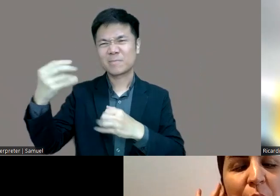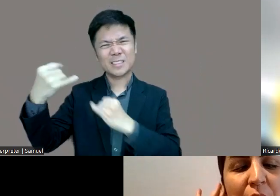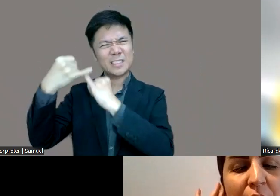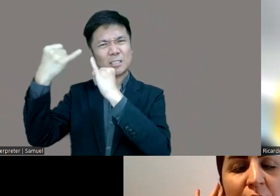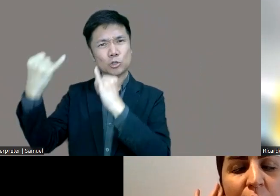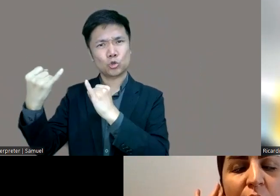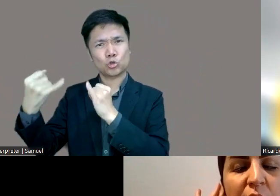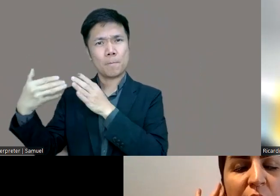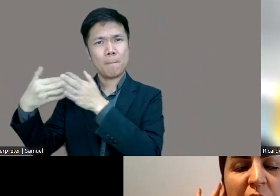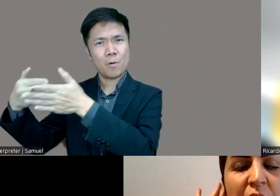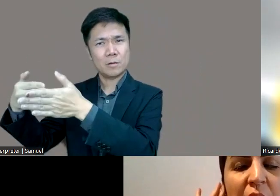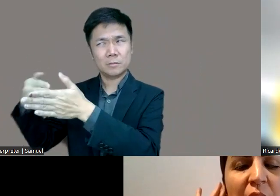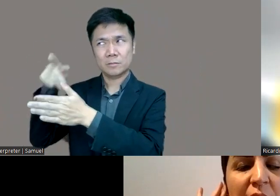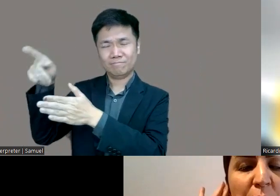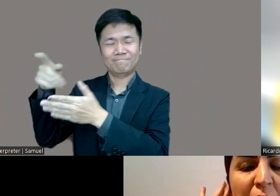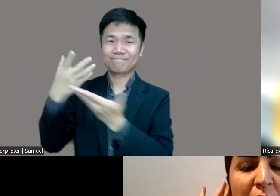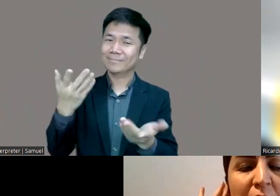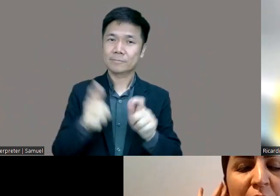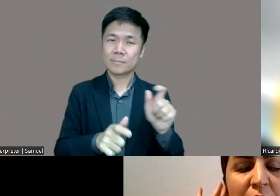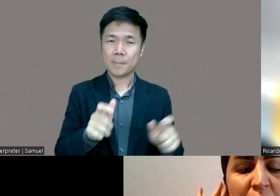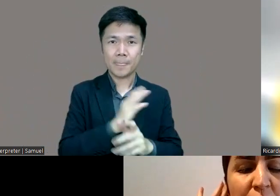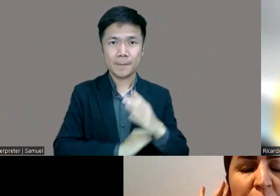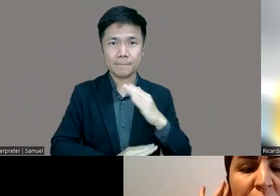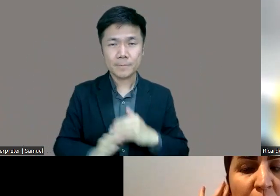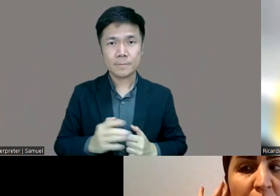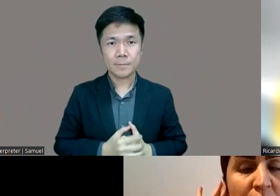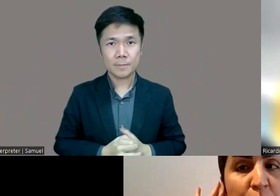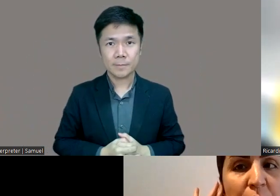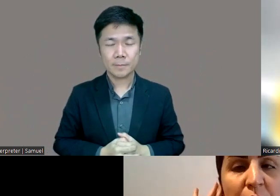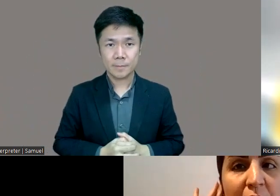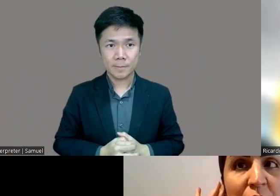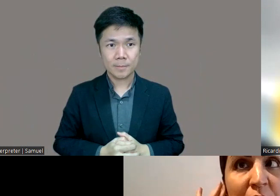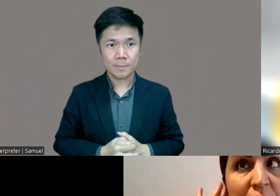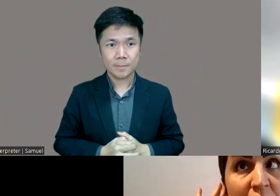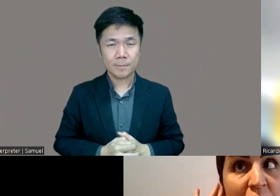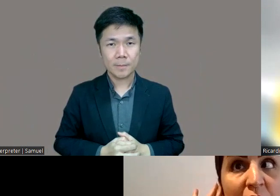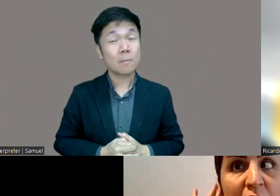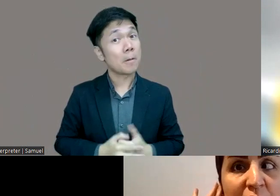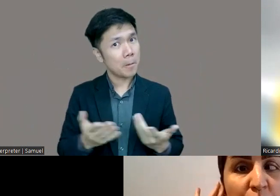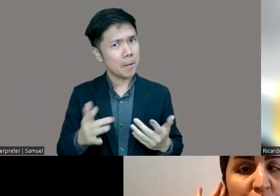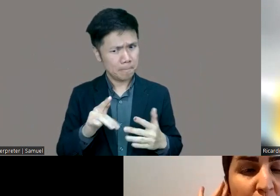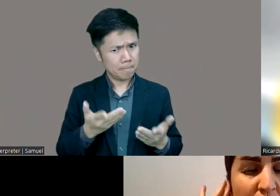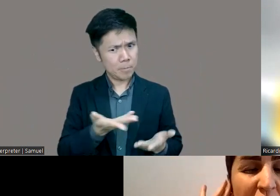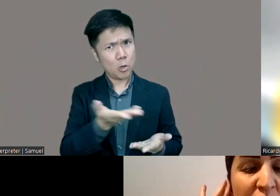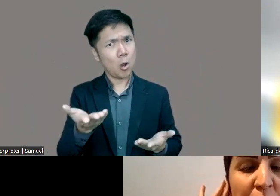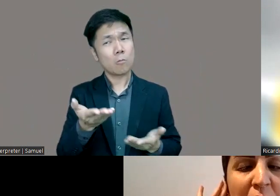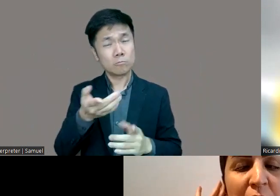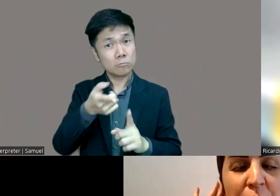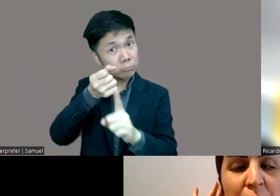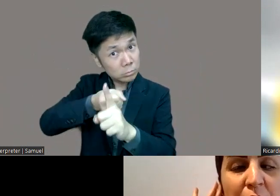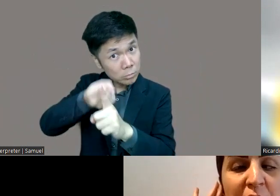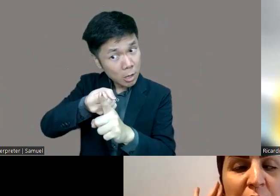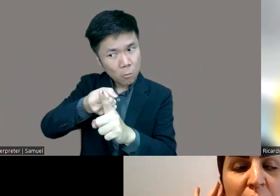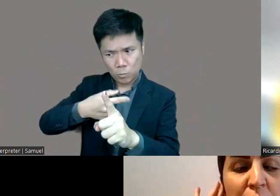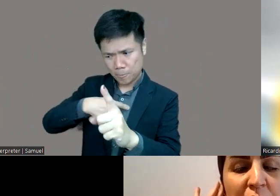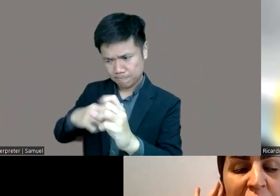with disabilities. That we can highlight that barrier and do some support your advocacy. That can be through a statement,